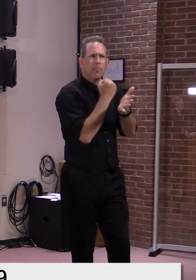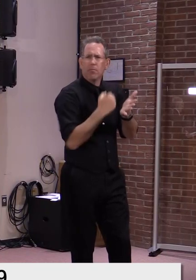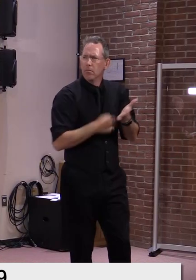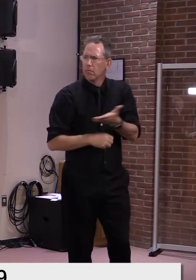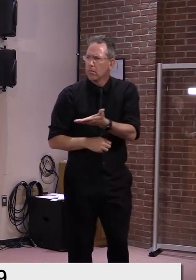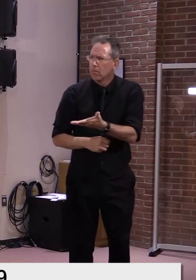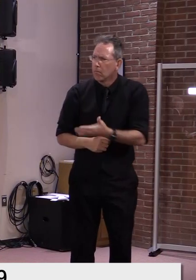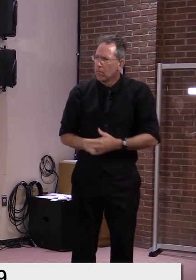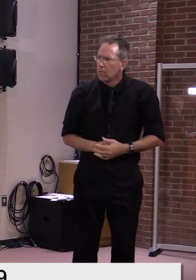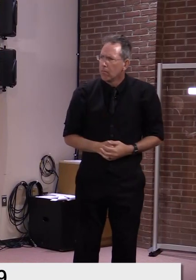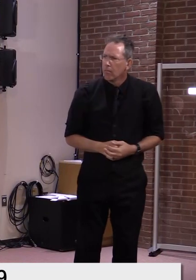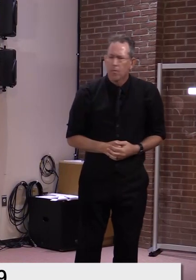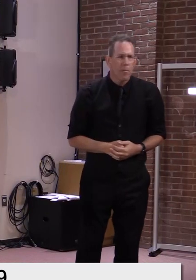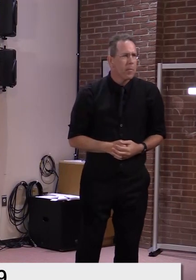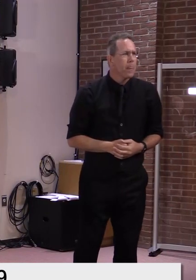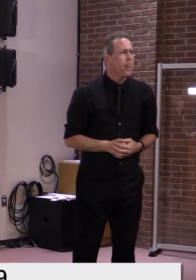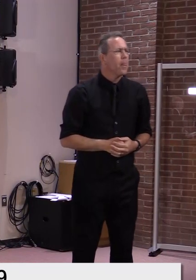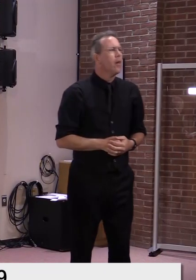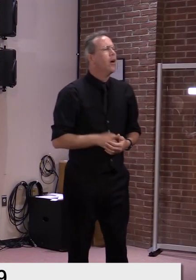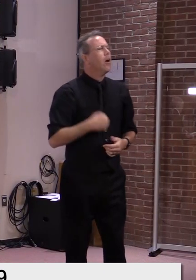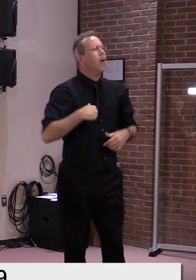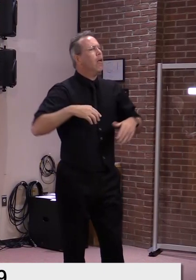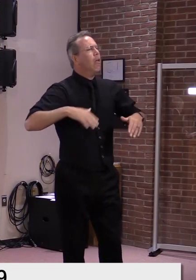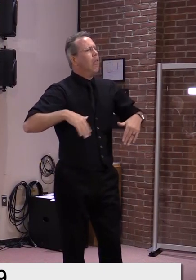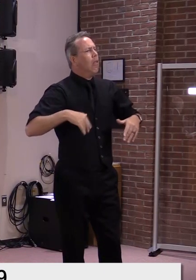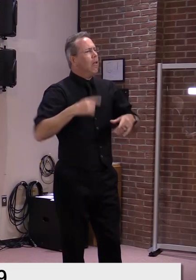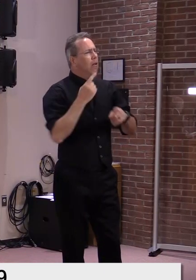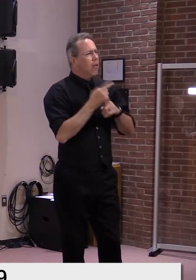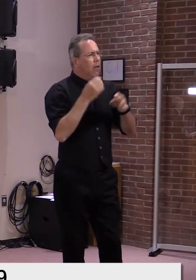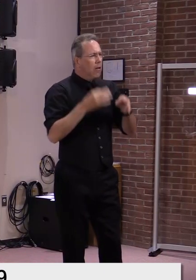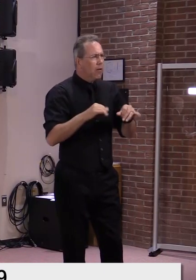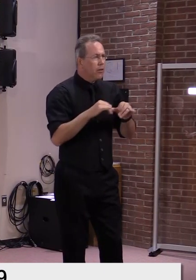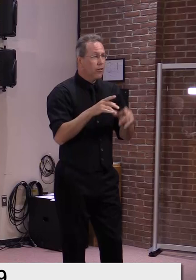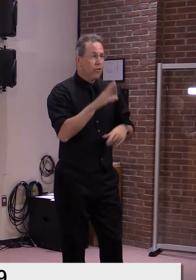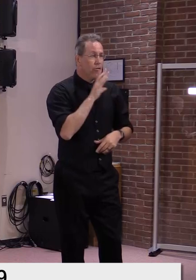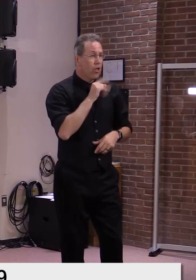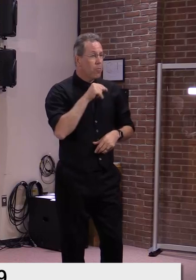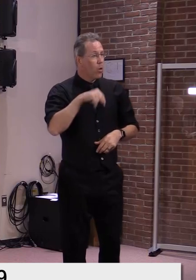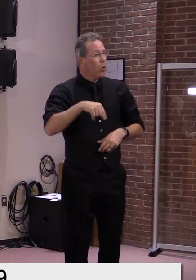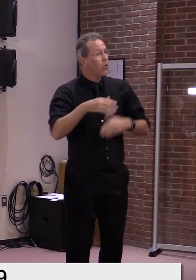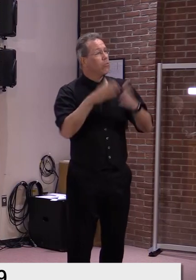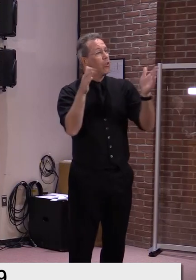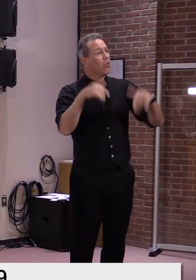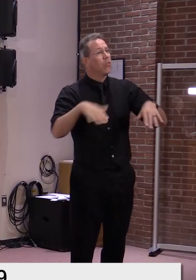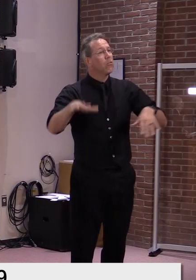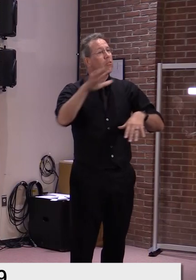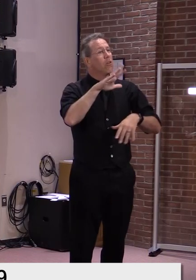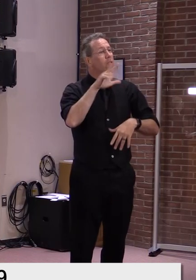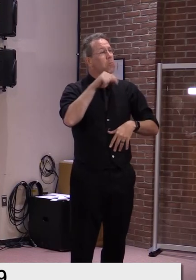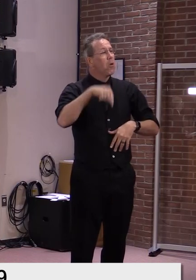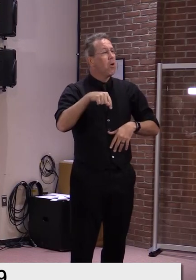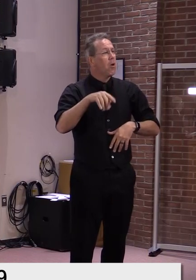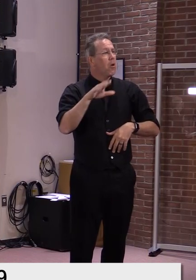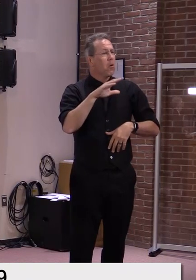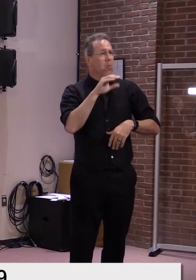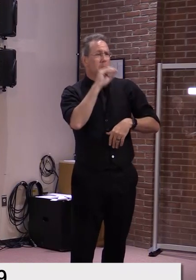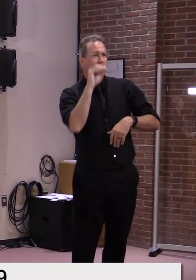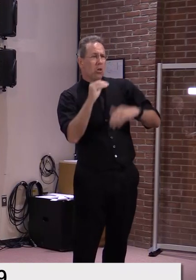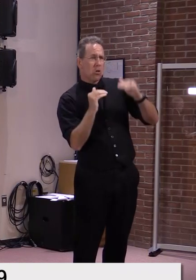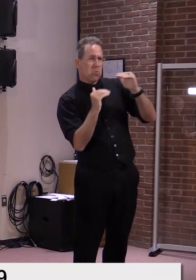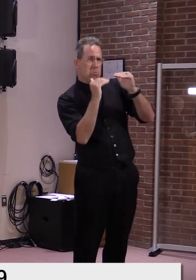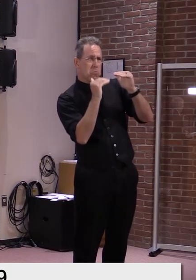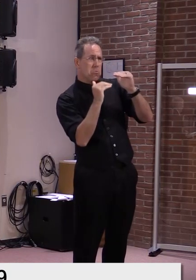see it mirror the general population. And again, making sure that we abide